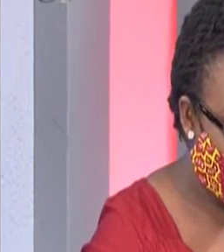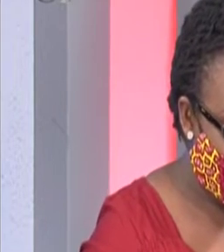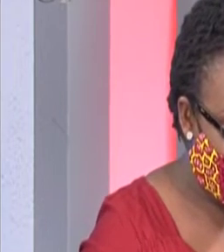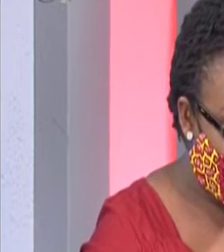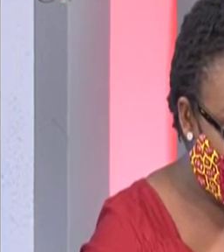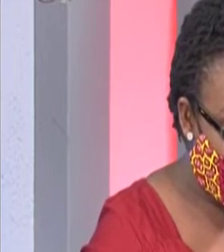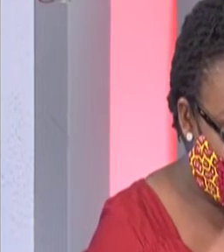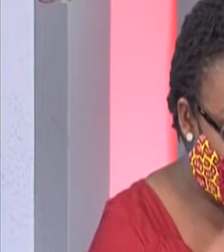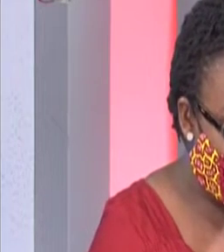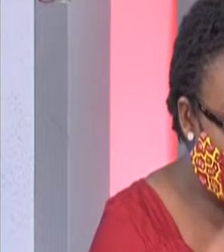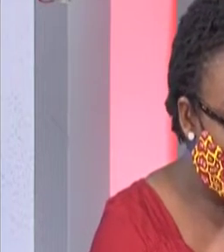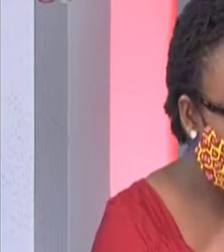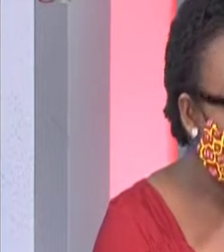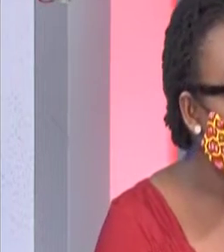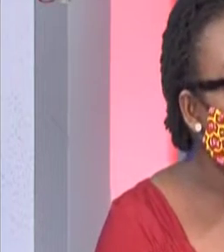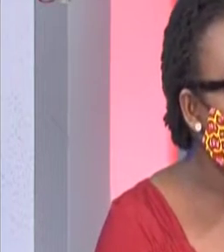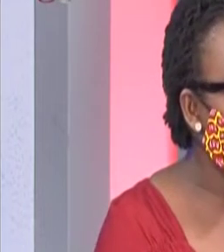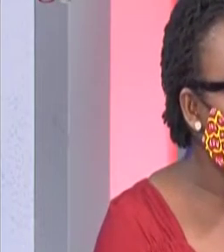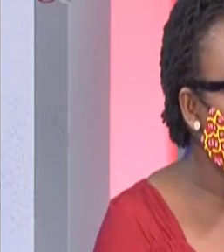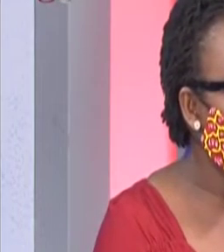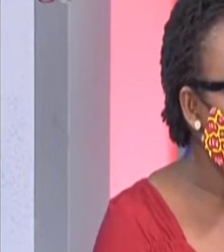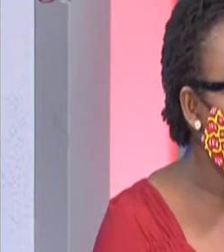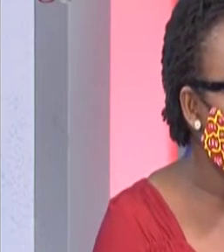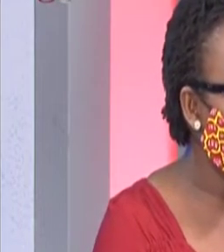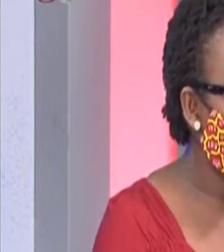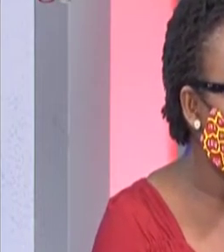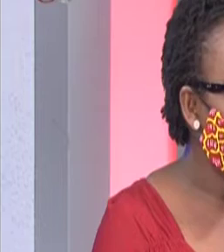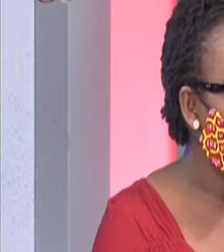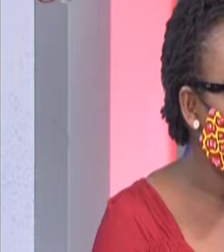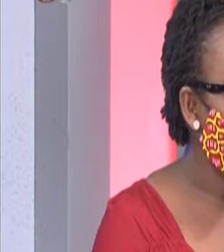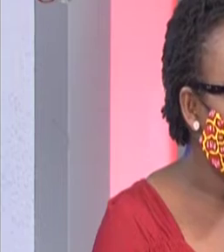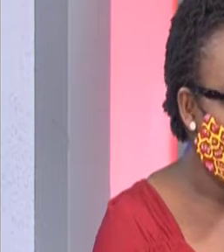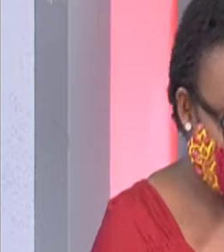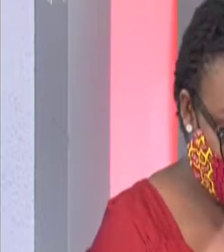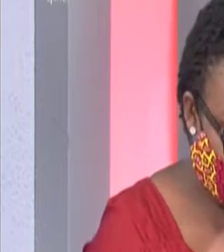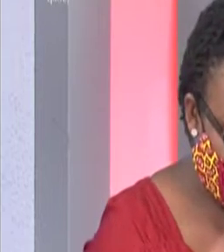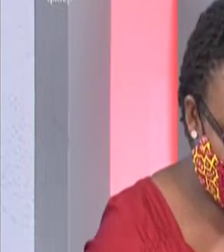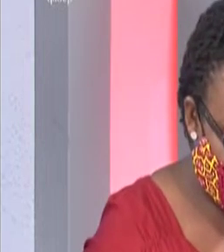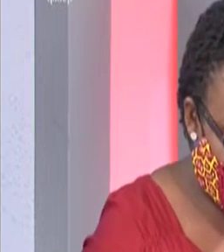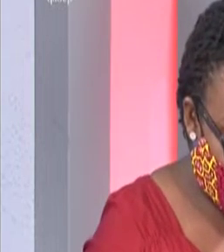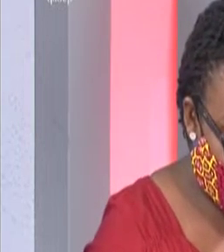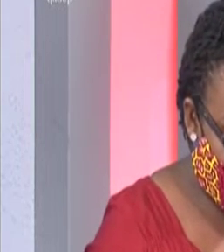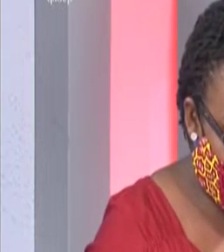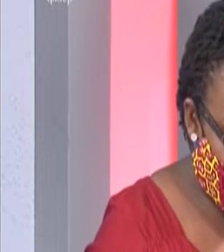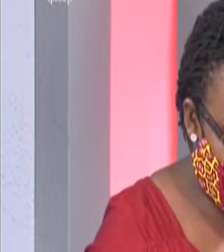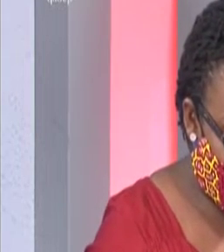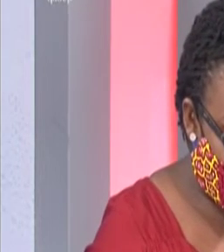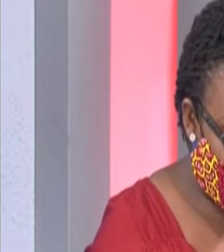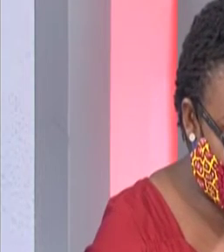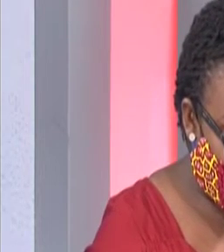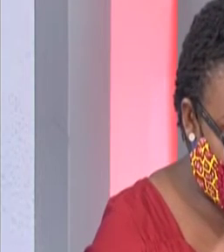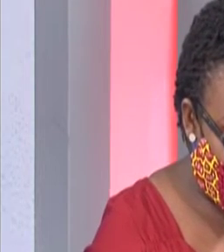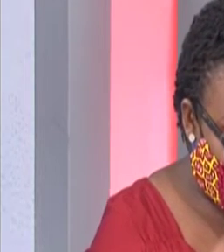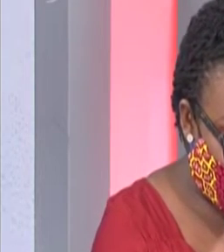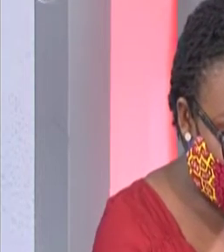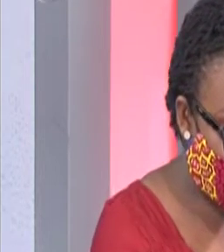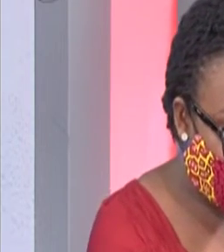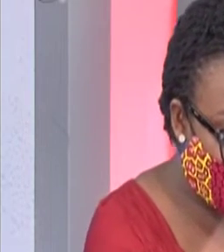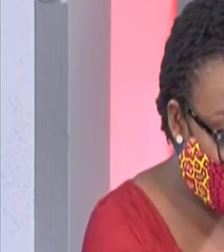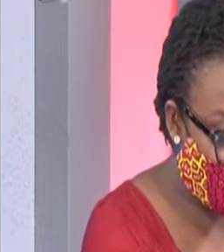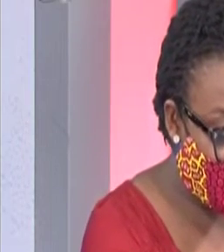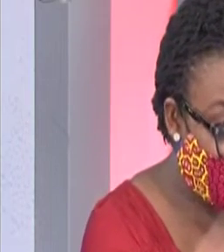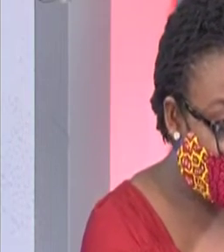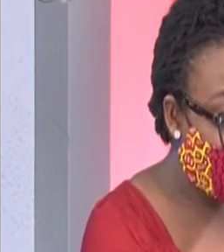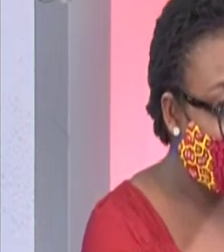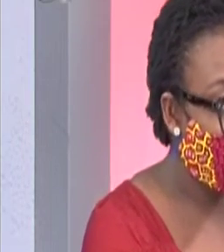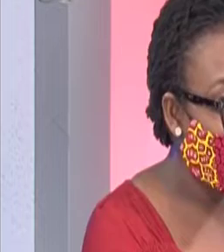touching your personal details because they don't even have names. Exactly. All right, let's talk about a very important